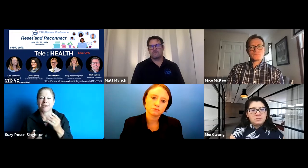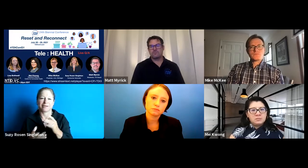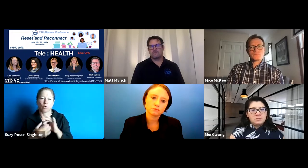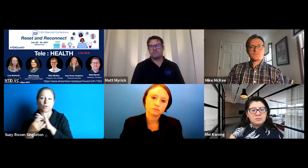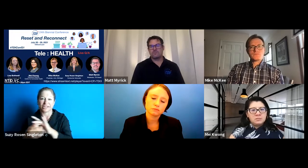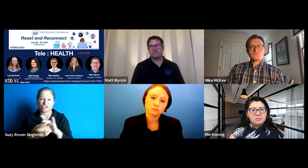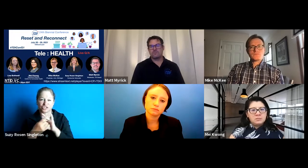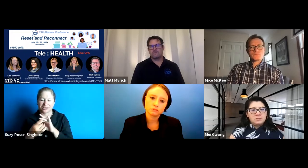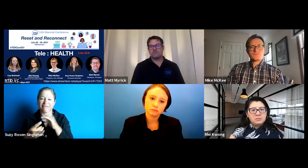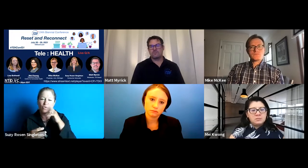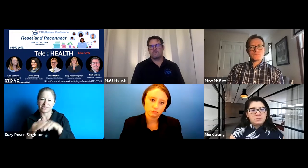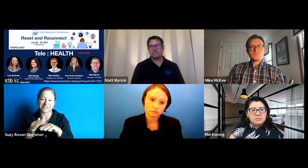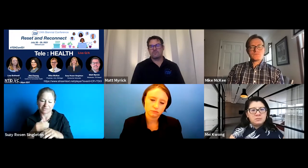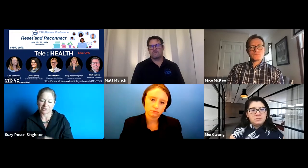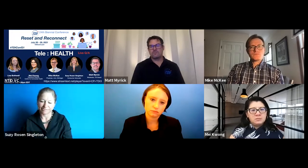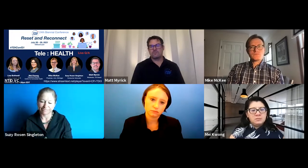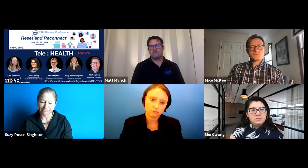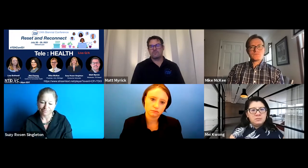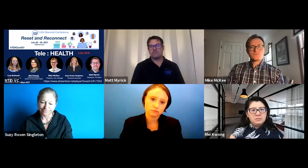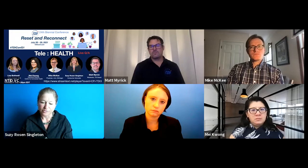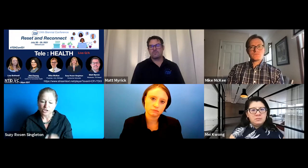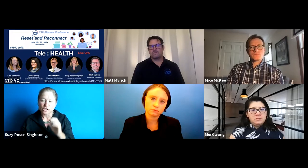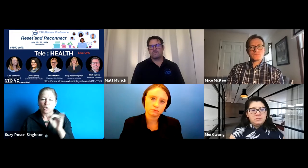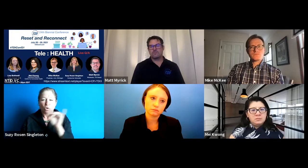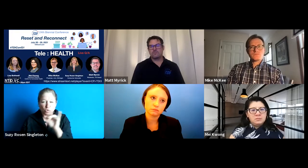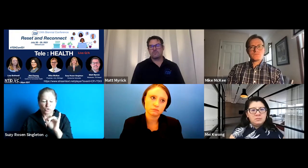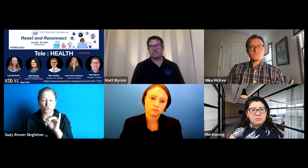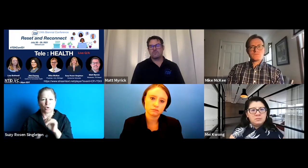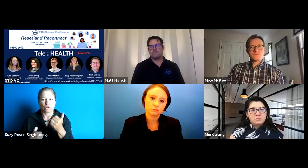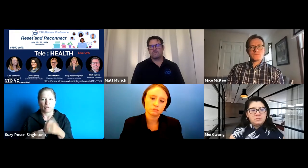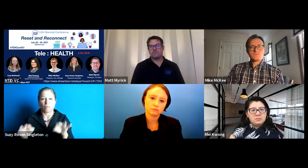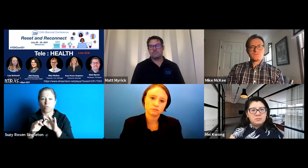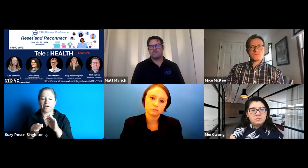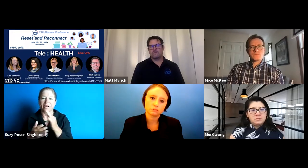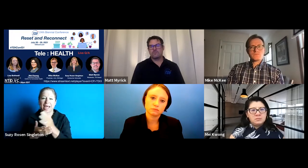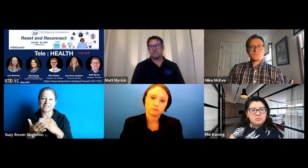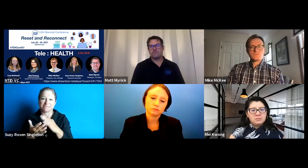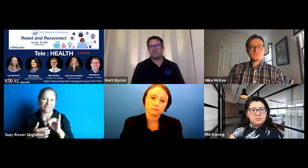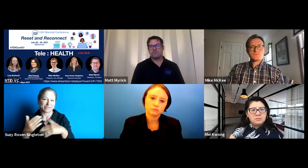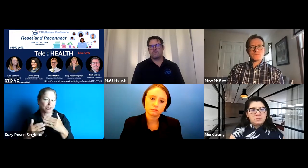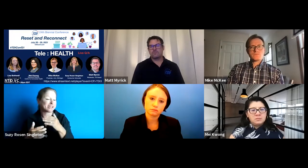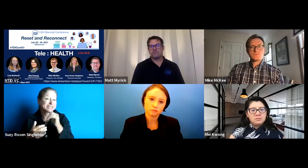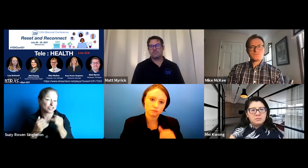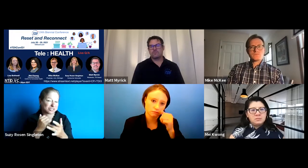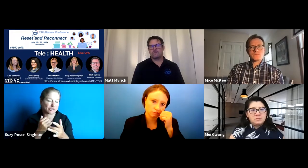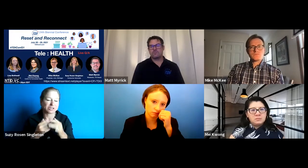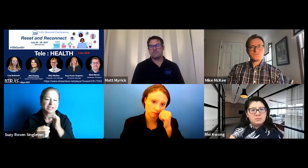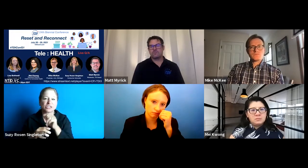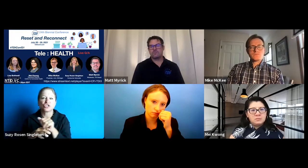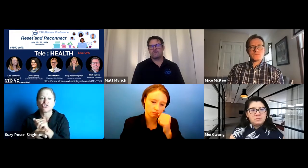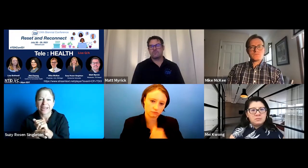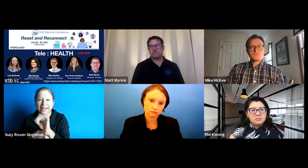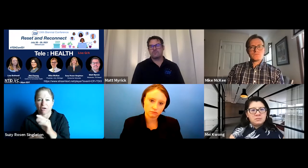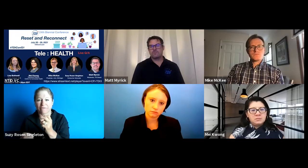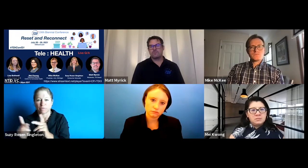needs to be made accessible. There's some technical things that have to go into that, but they need to coordinate for accessibility purposes. Another important aspect to